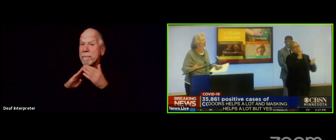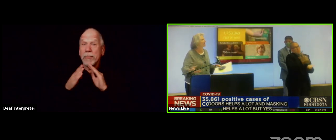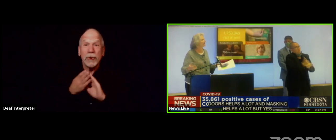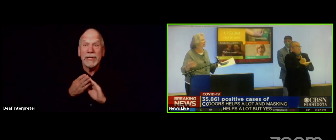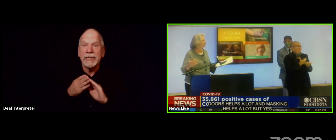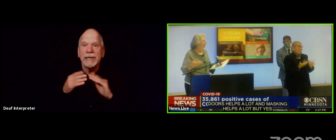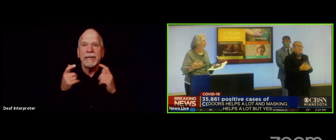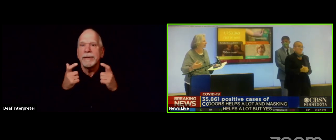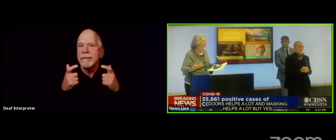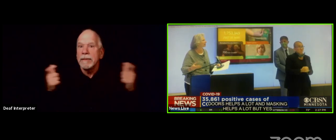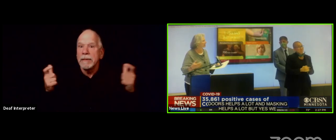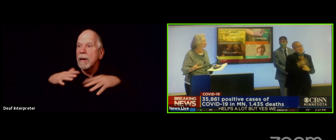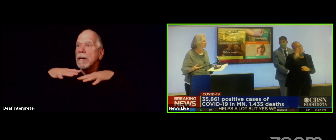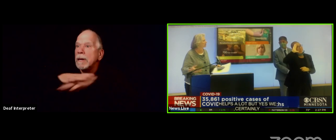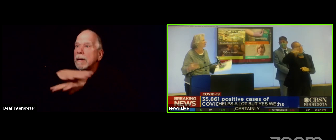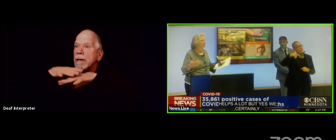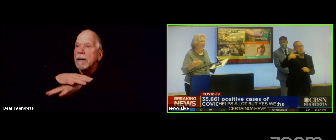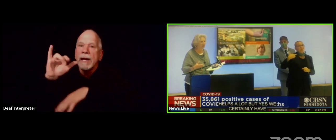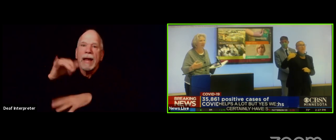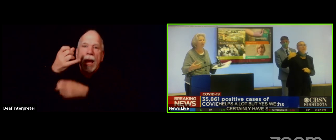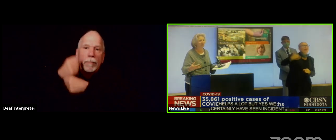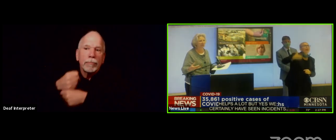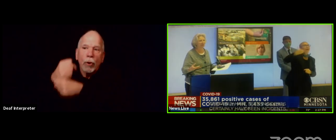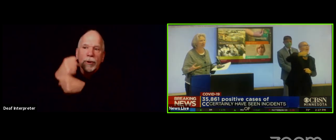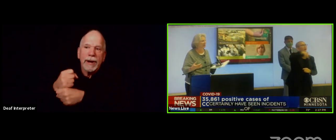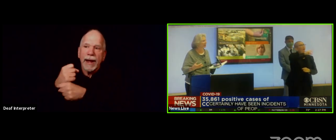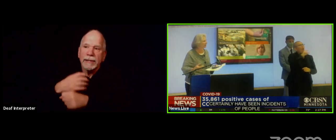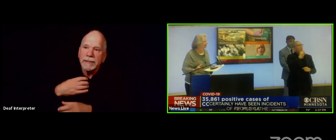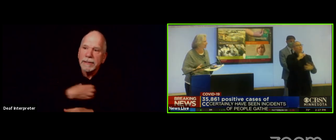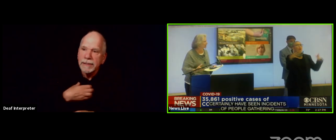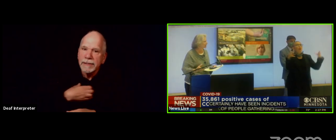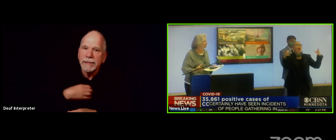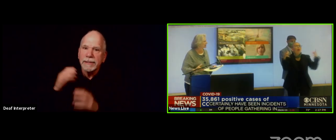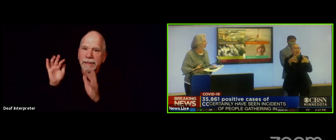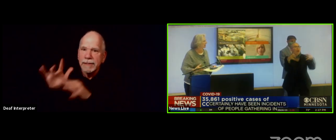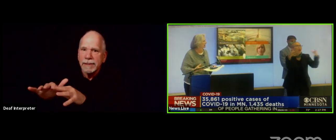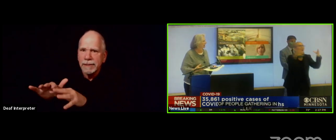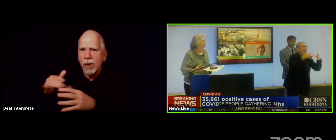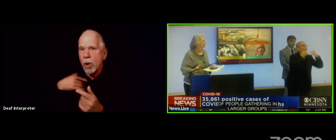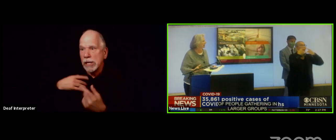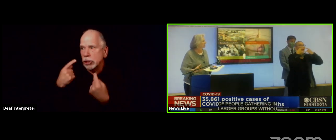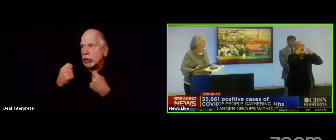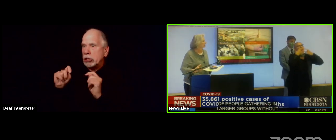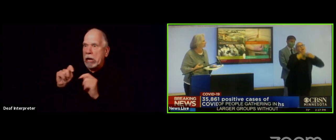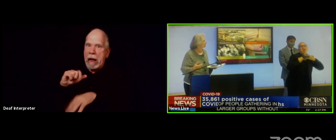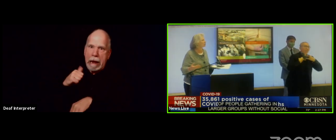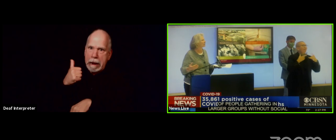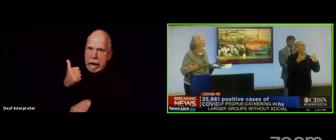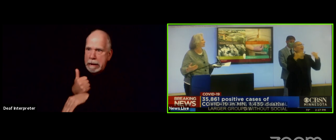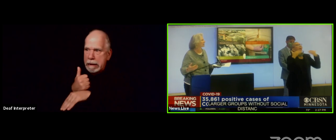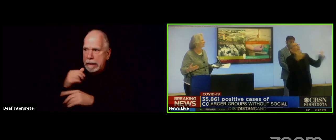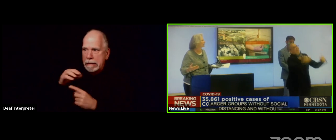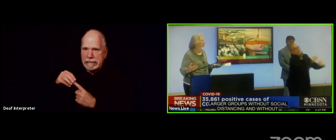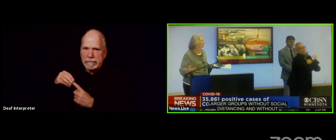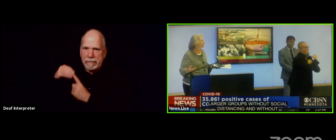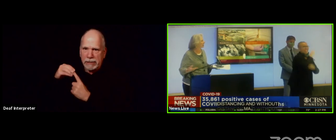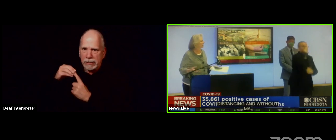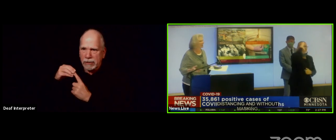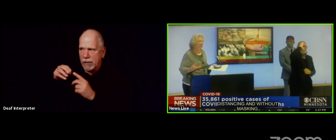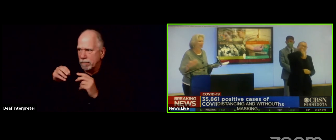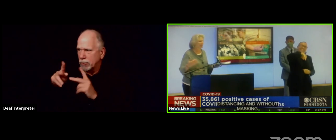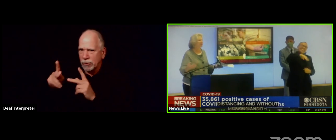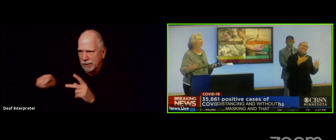incidents of people gathering in larger groups without social distancing and without masking, and that is a proven recipe for spread.